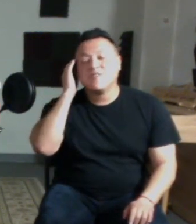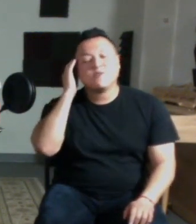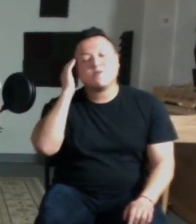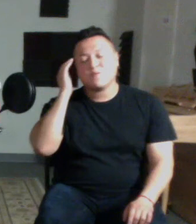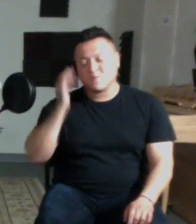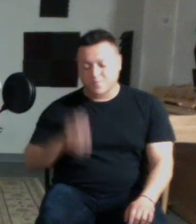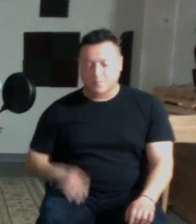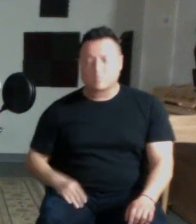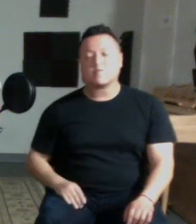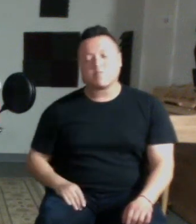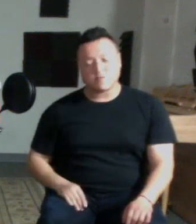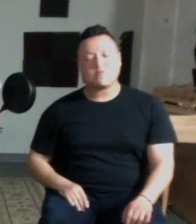know.